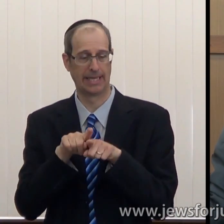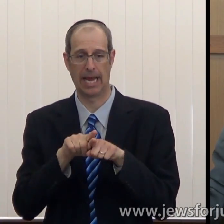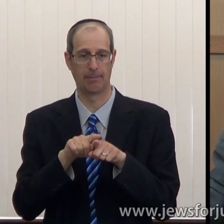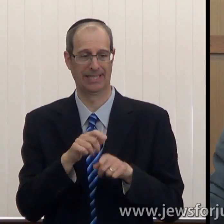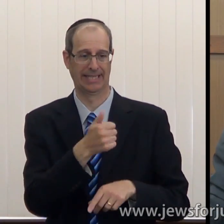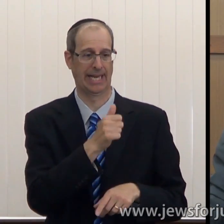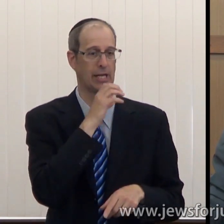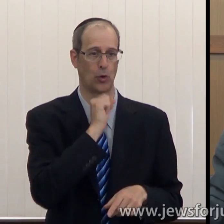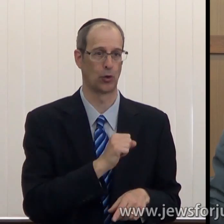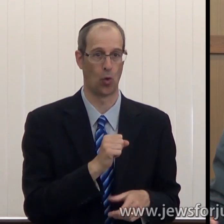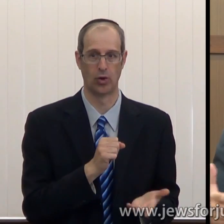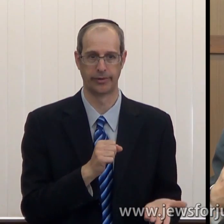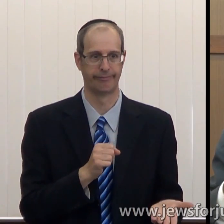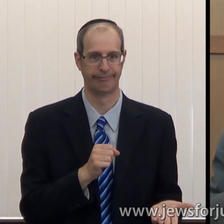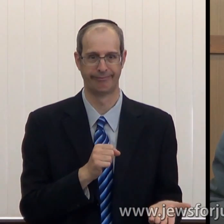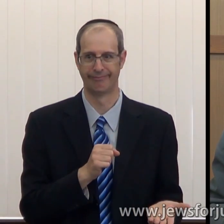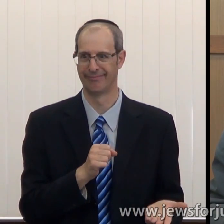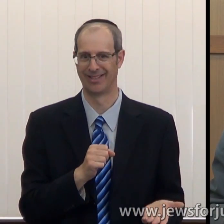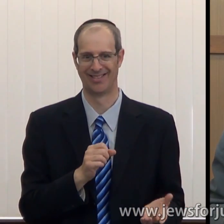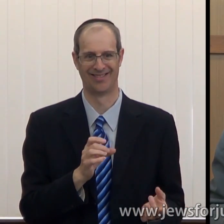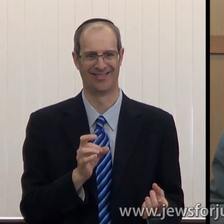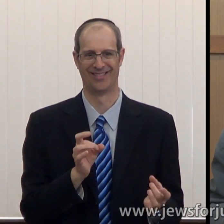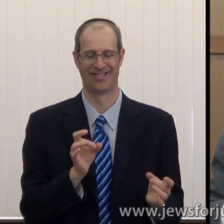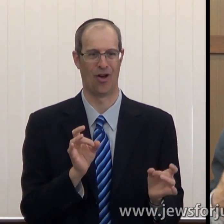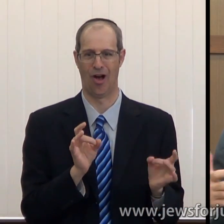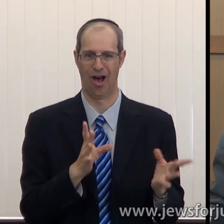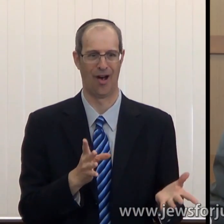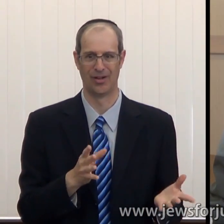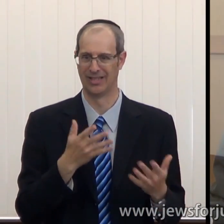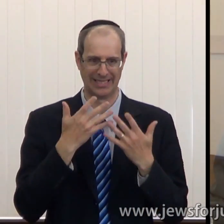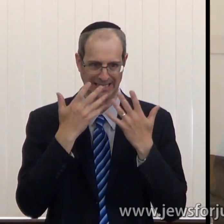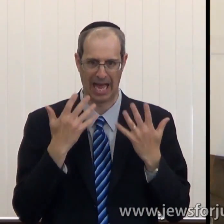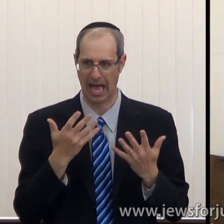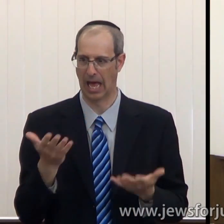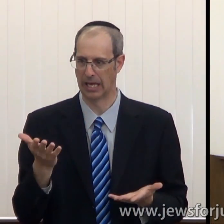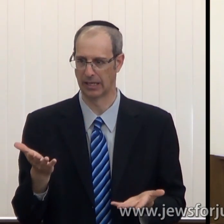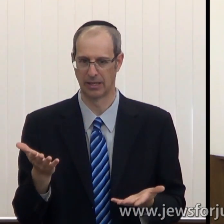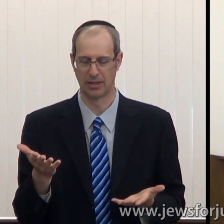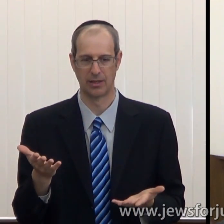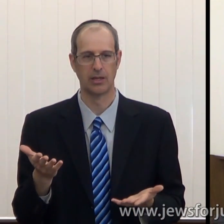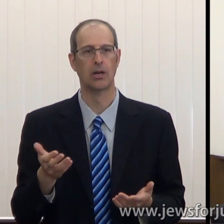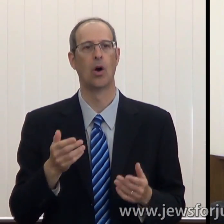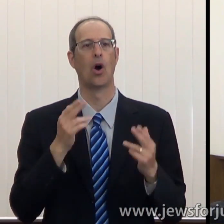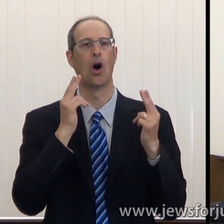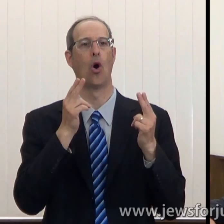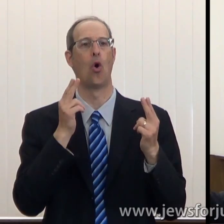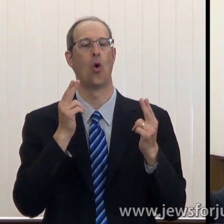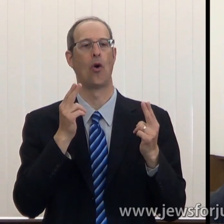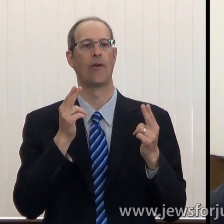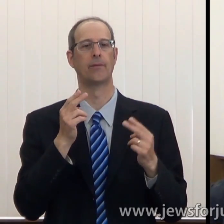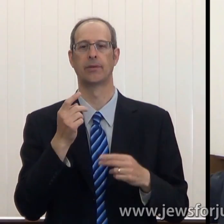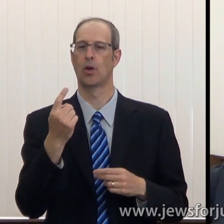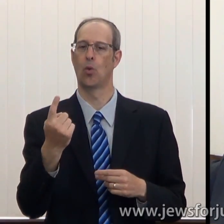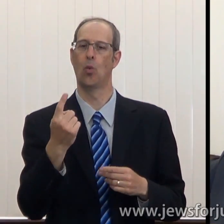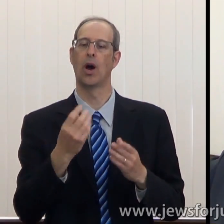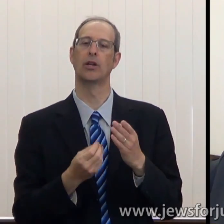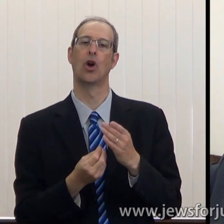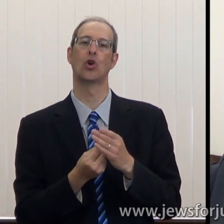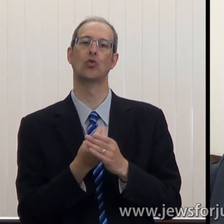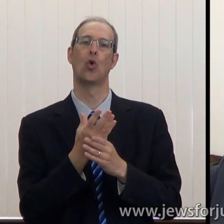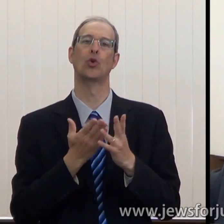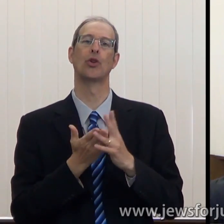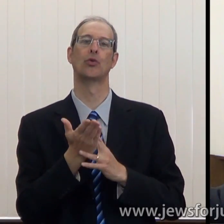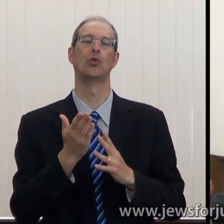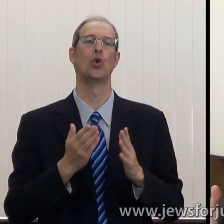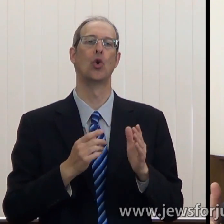were 10 years old is pathetic. It's sad. Hopefully, someone grows over